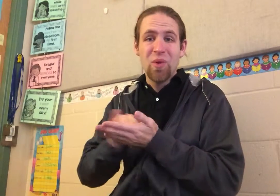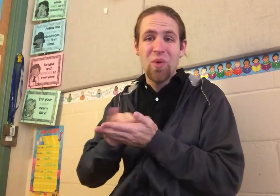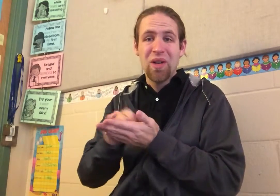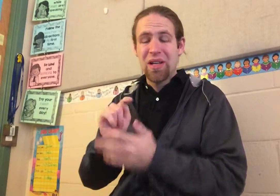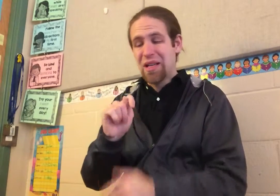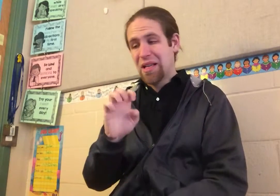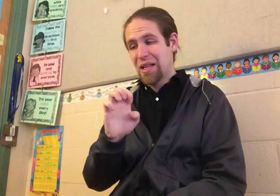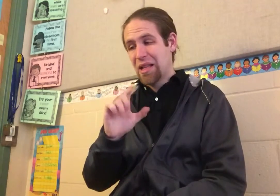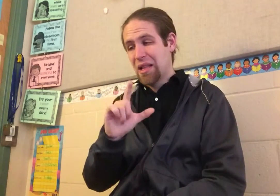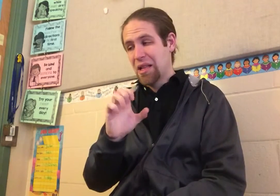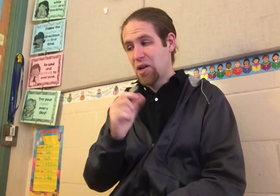messages to California.